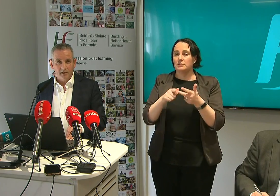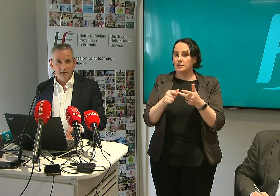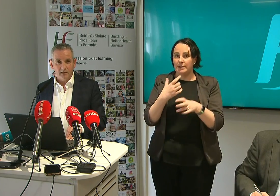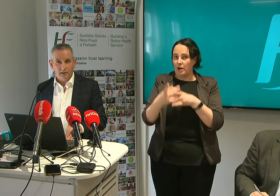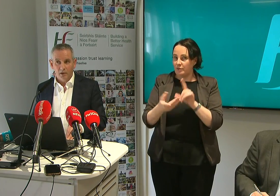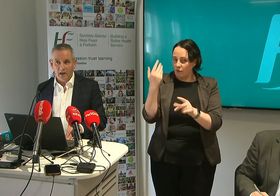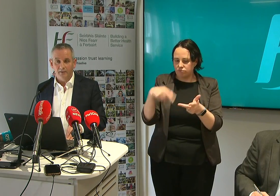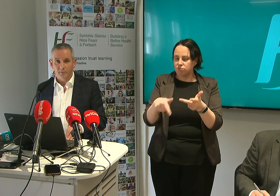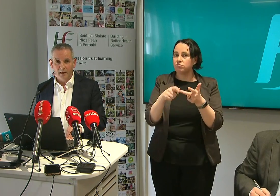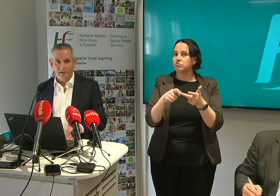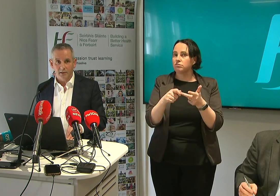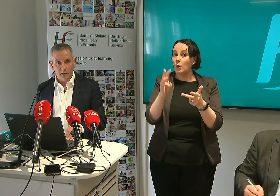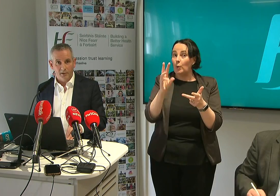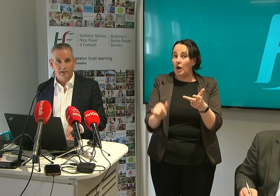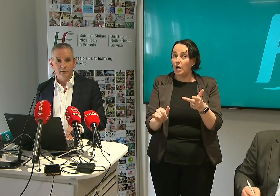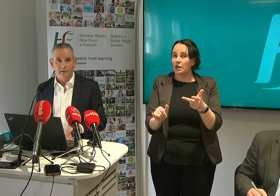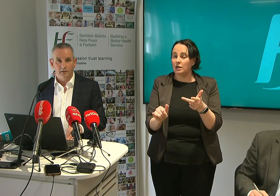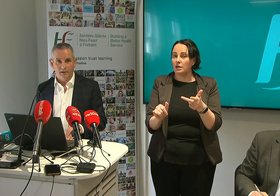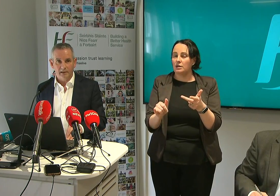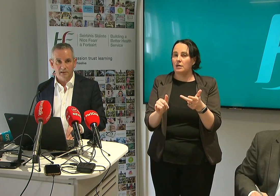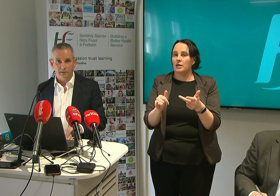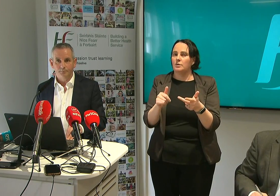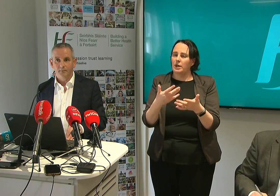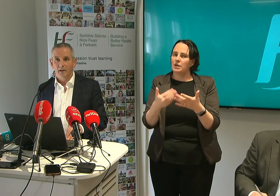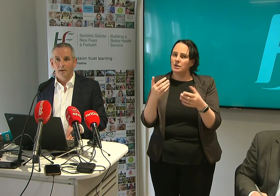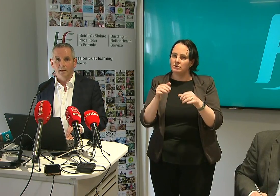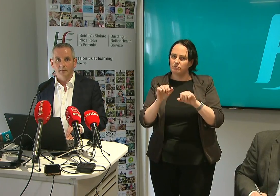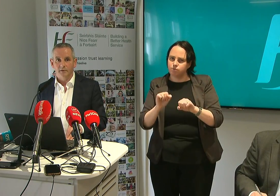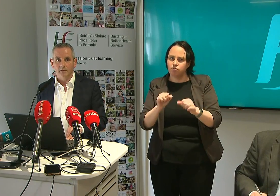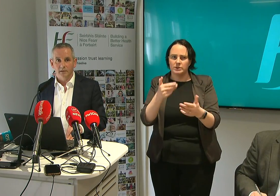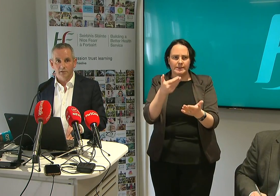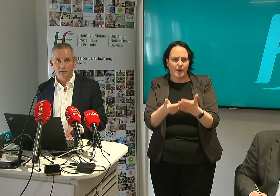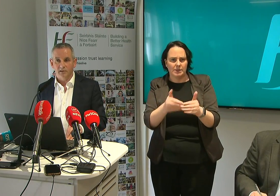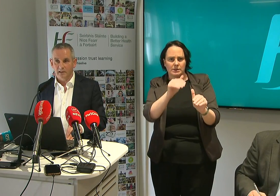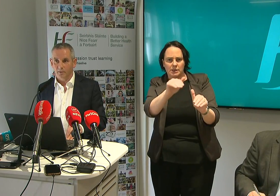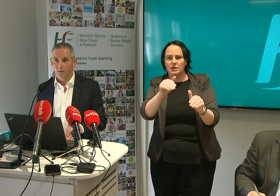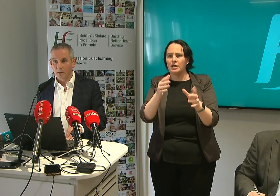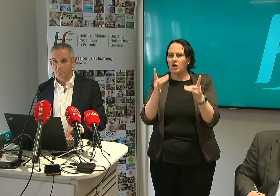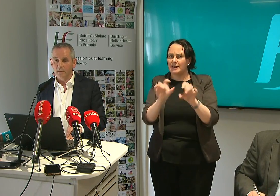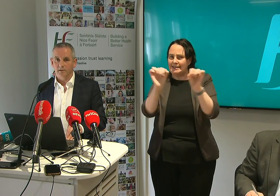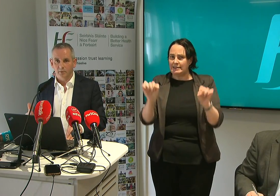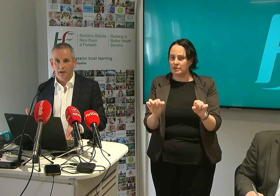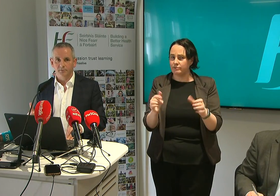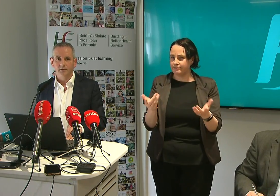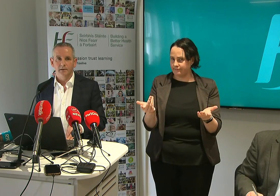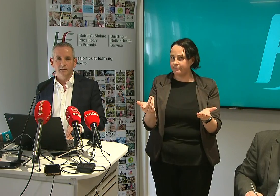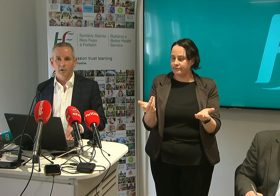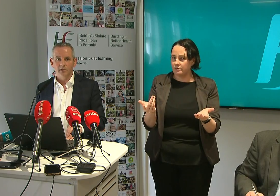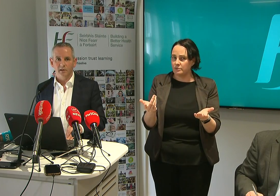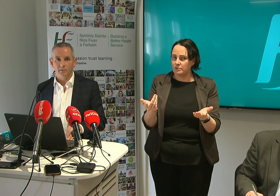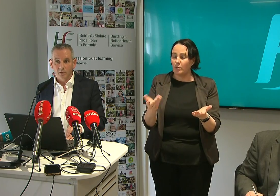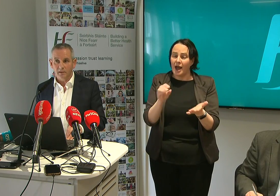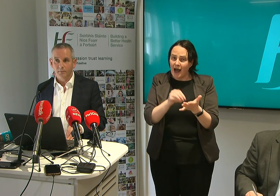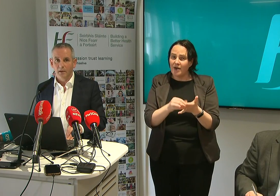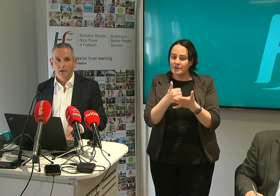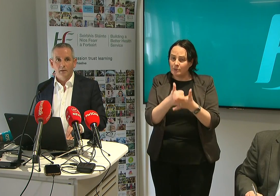unprecedented because it will have demands on all parts of our health system. So it's not just, and that's the way we want to make it, that we have supports